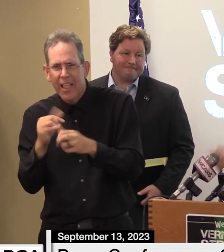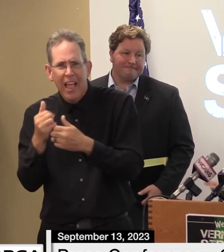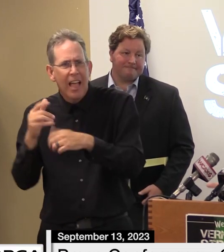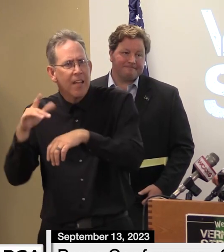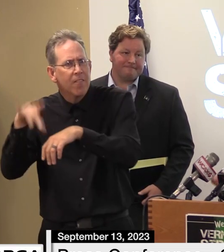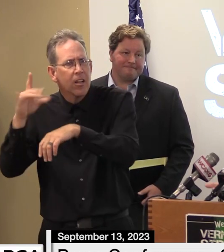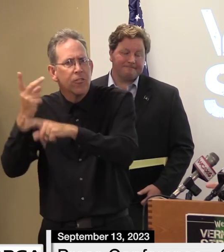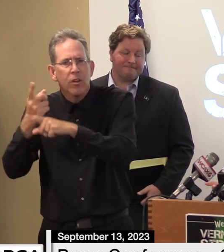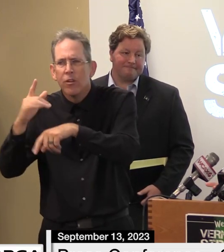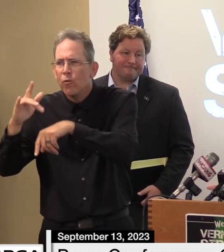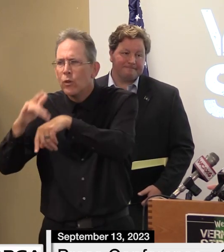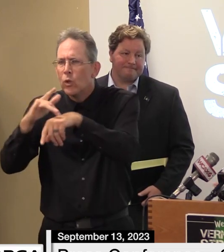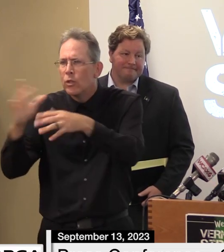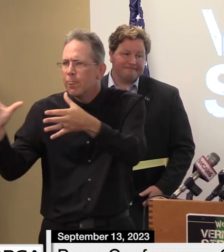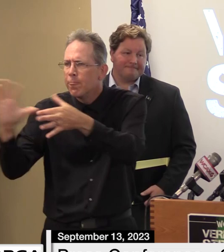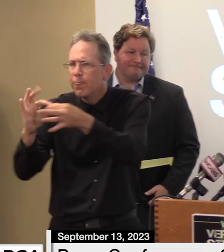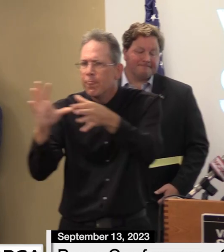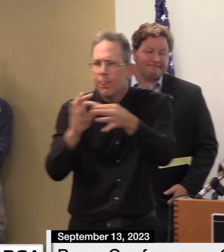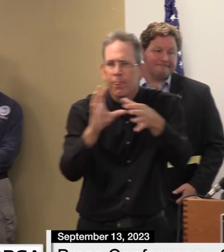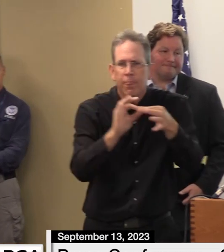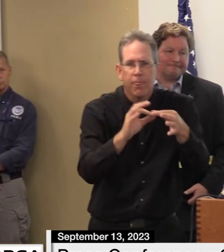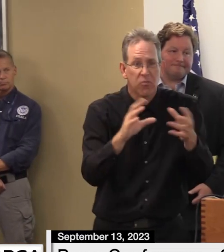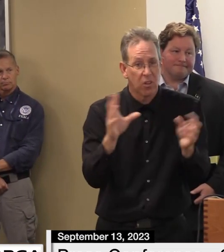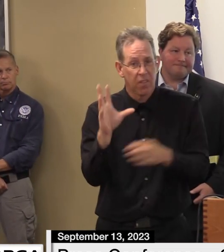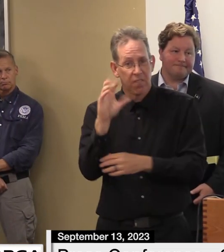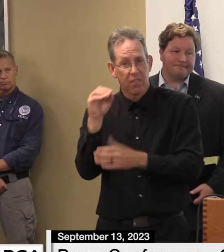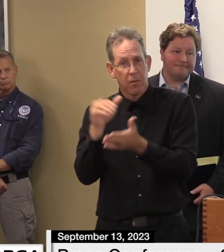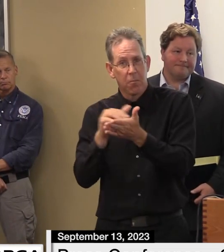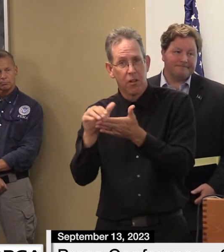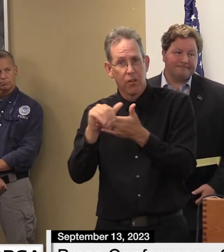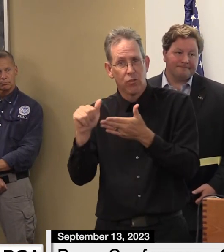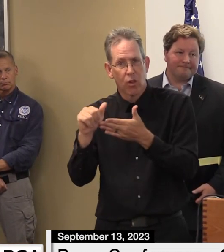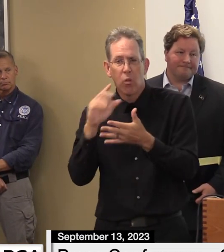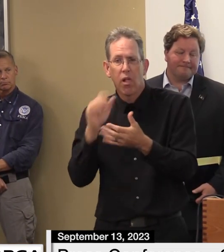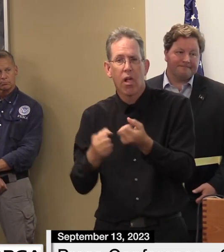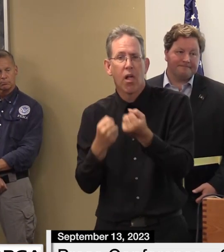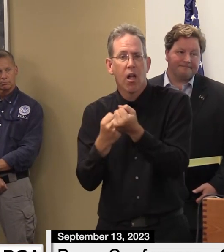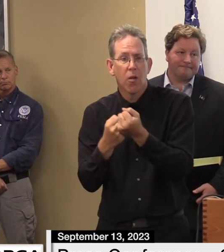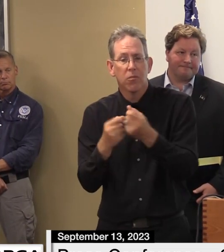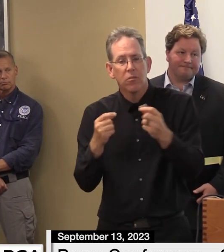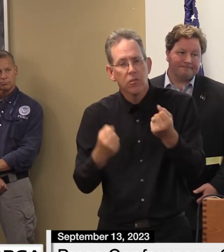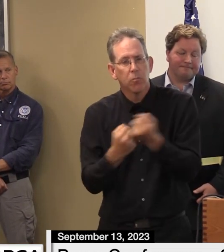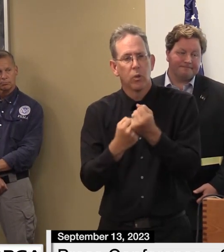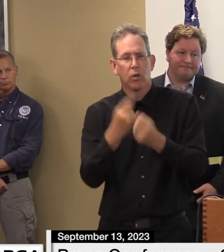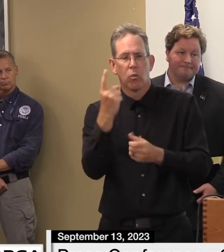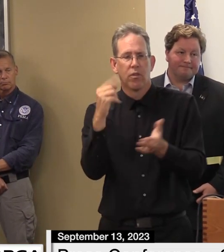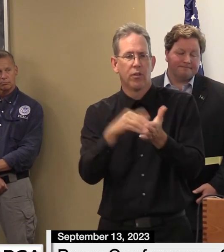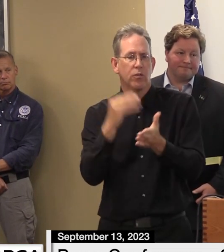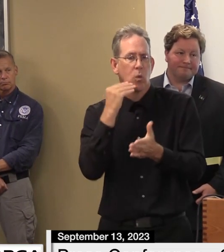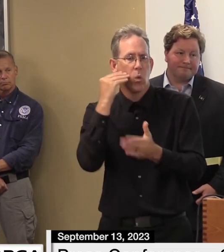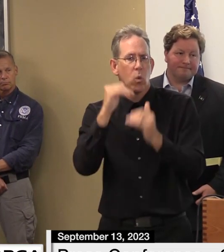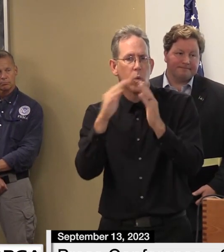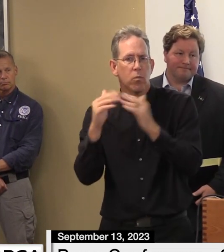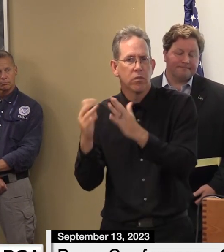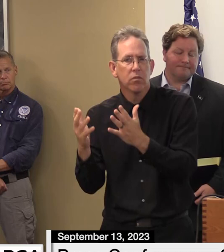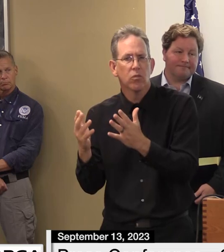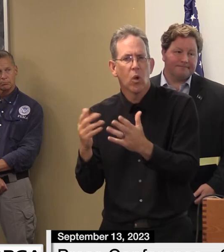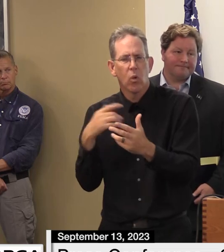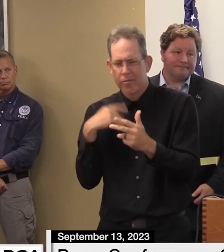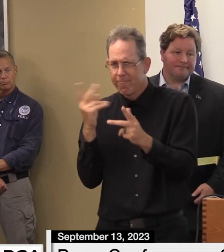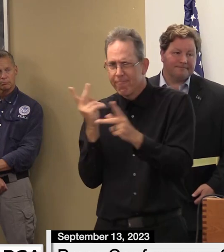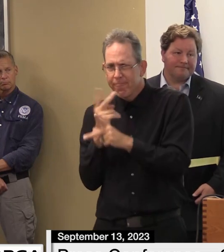So while this $50 million will support about 1,000 homes, if you do the math of a per unit